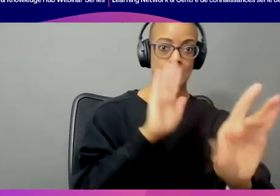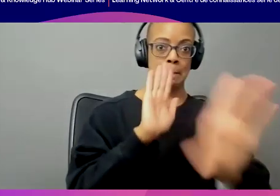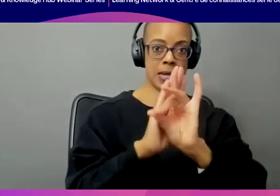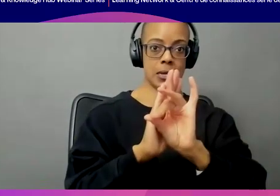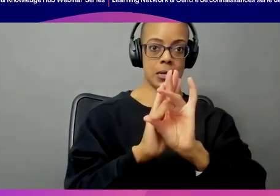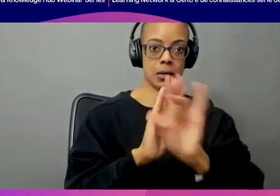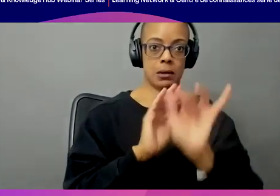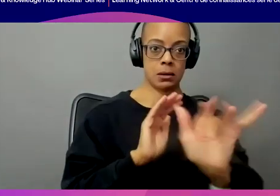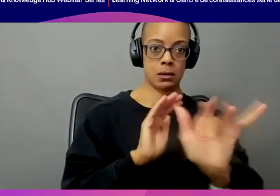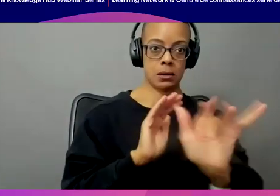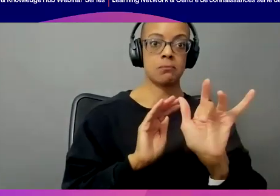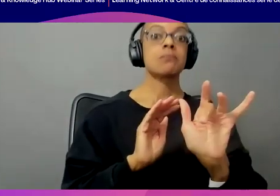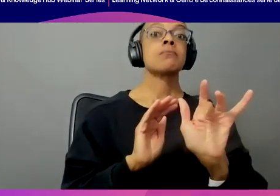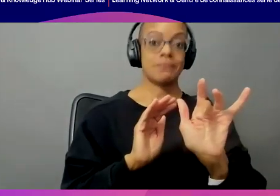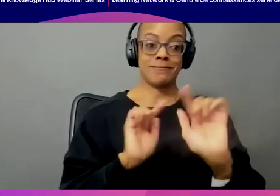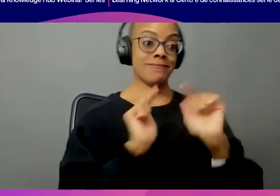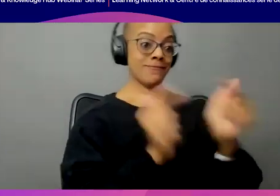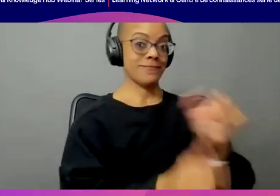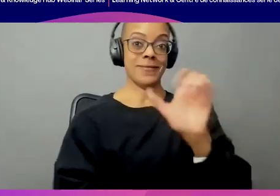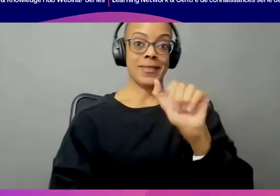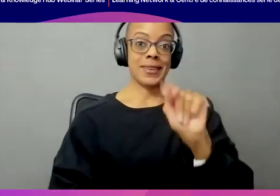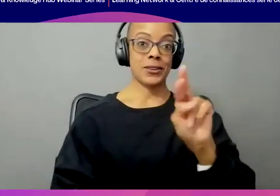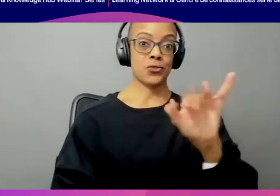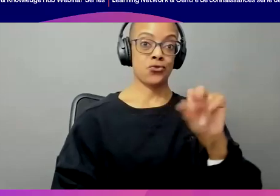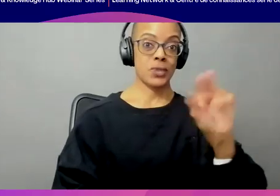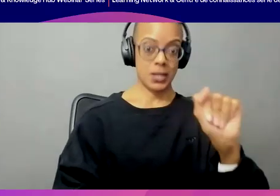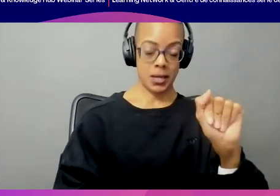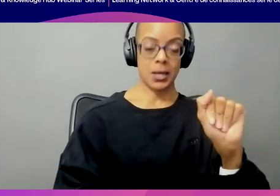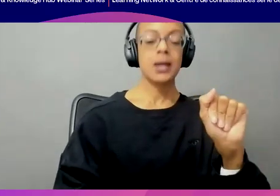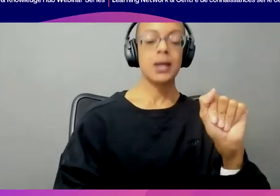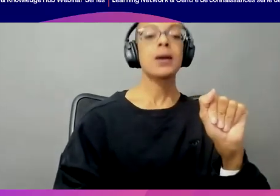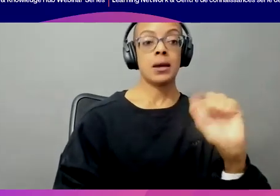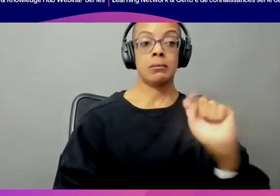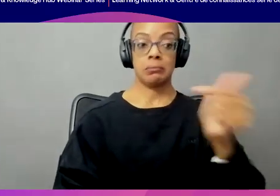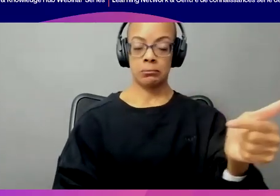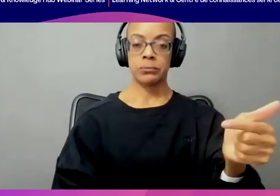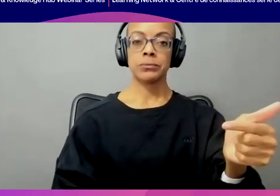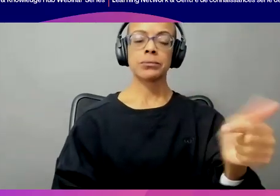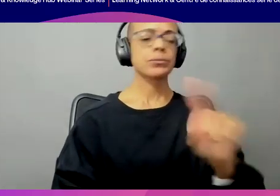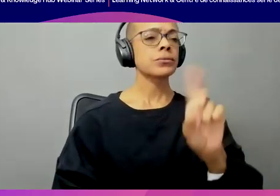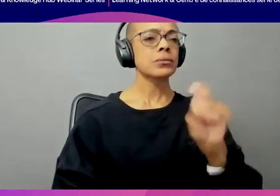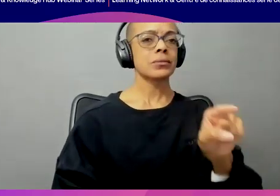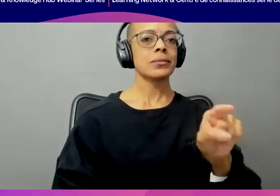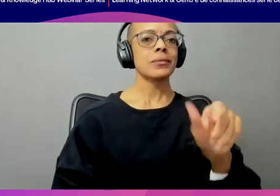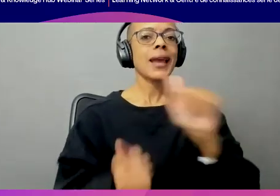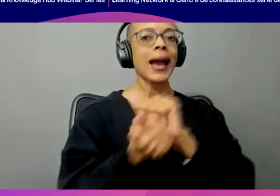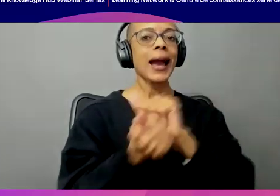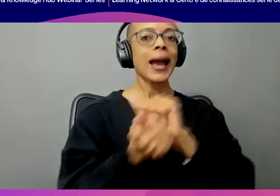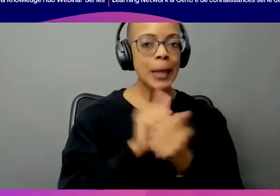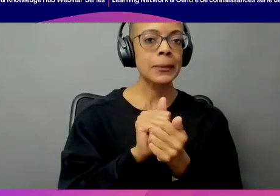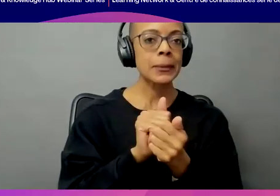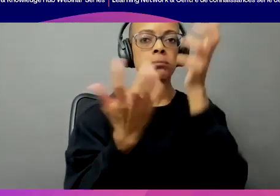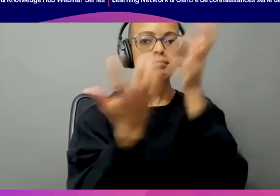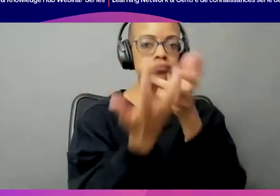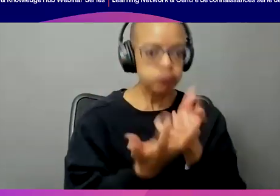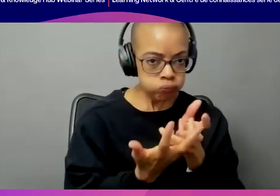I'm going to turn it over to you, Katrina, around the question about, the adaptations that are